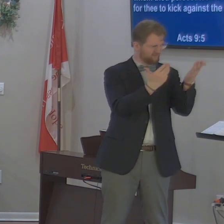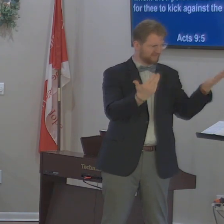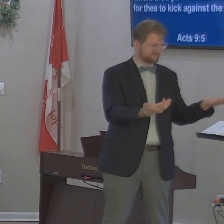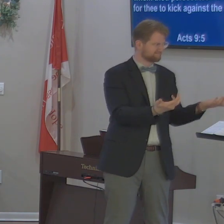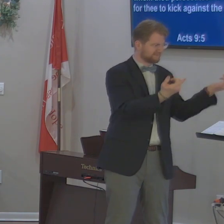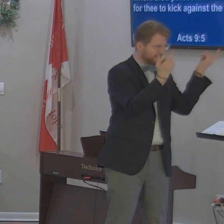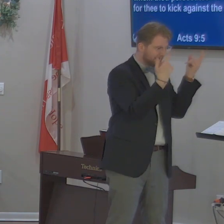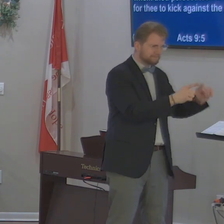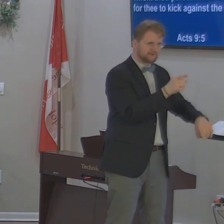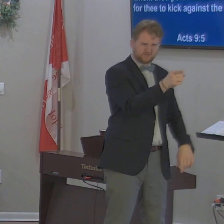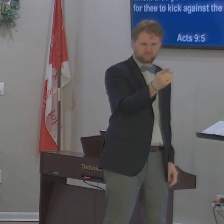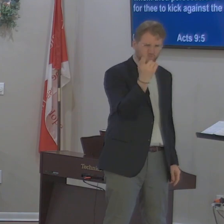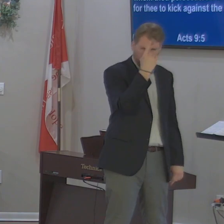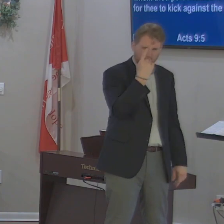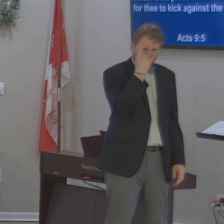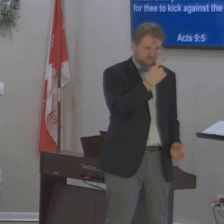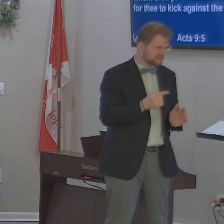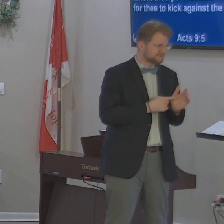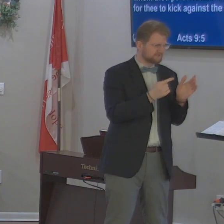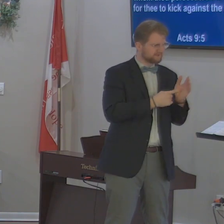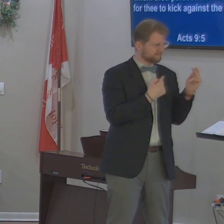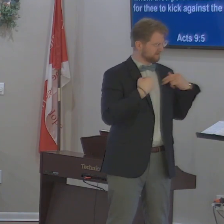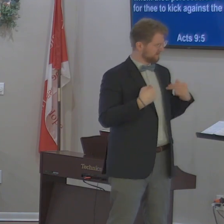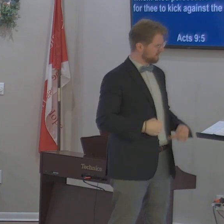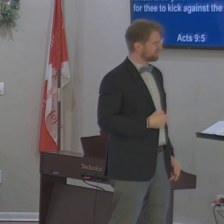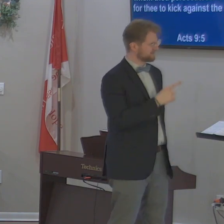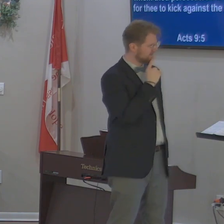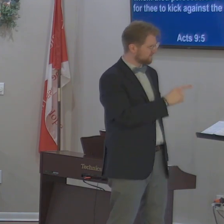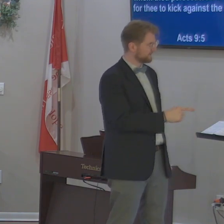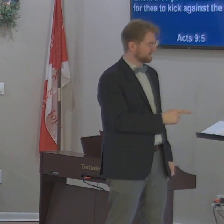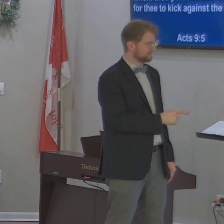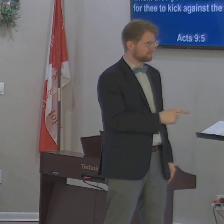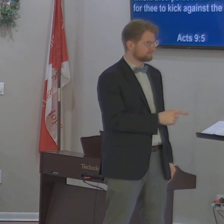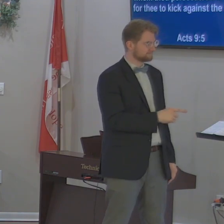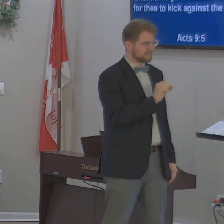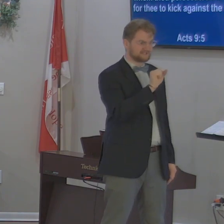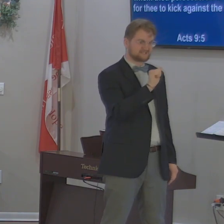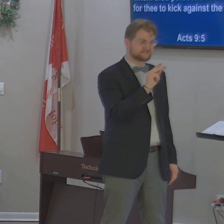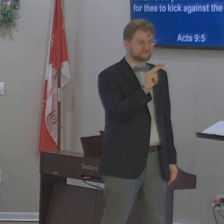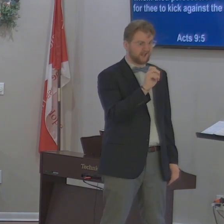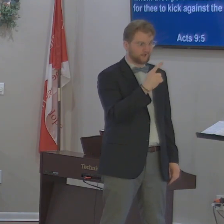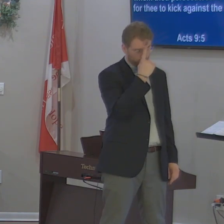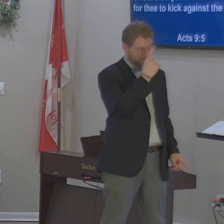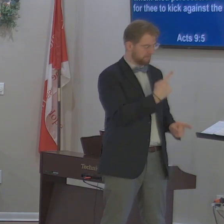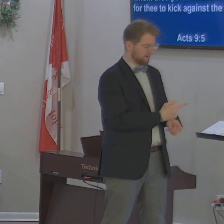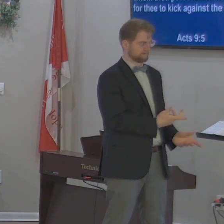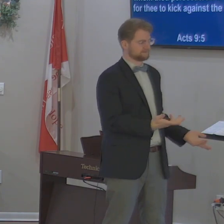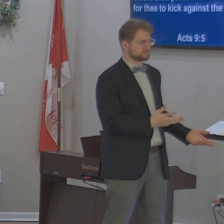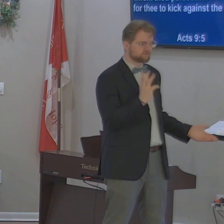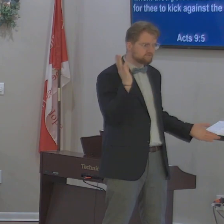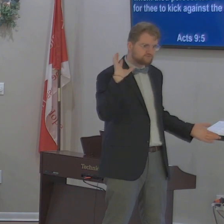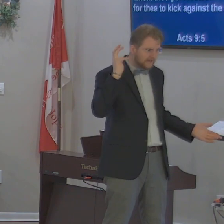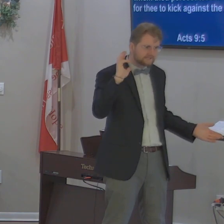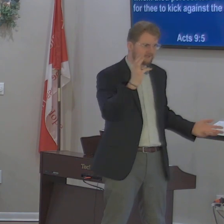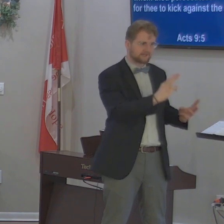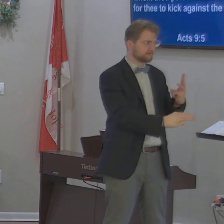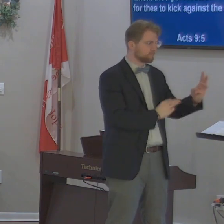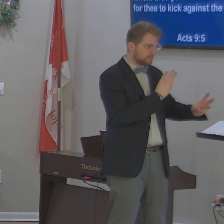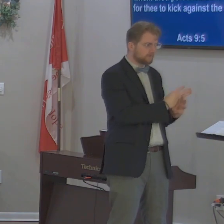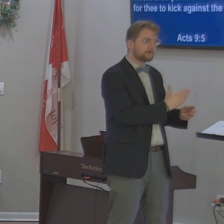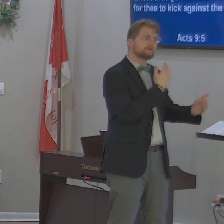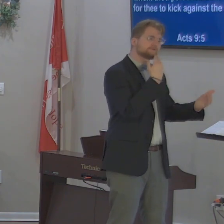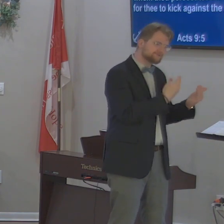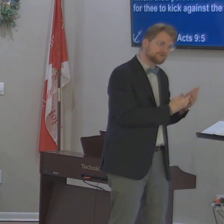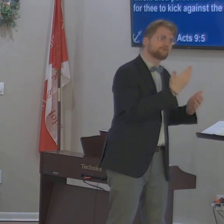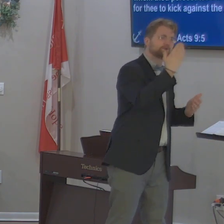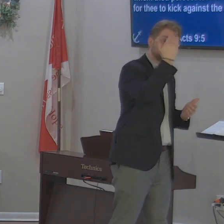on, you kind of wonder sometimes if human beings are really sane or not. But, I mean, honestly, it's good for us to know that people care, that to know